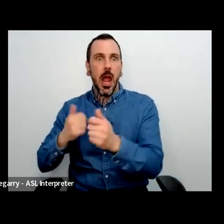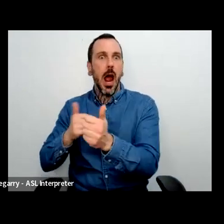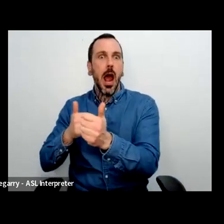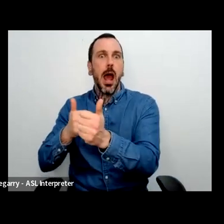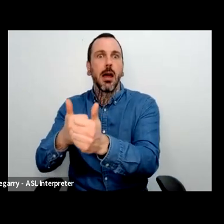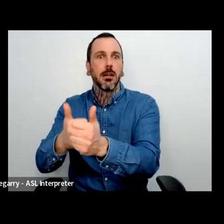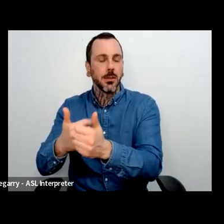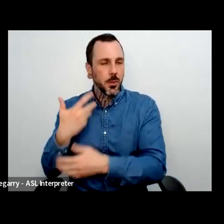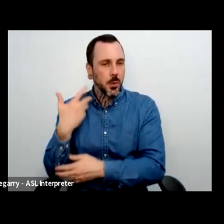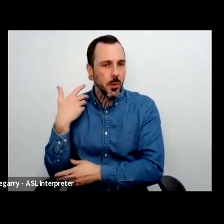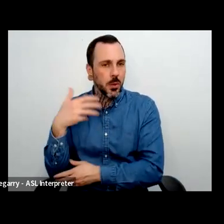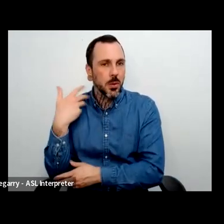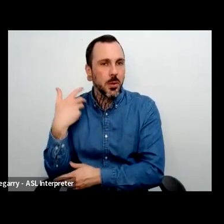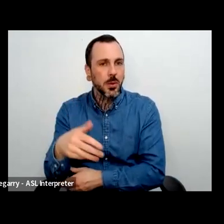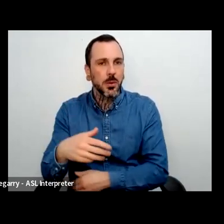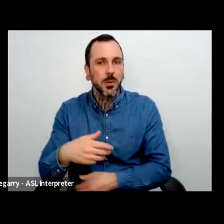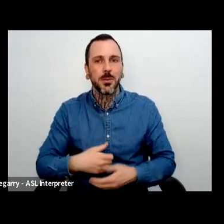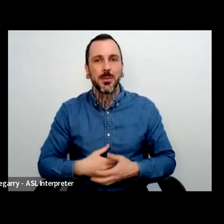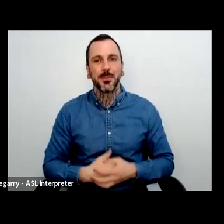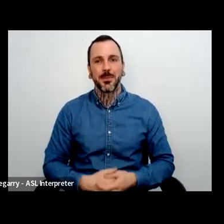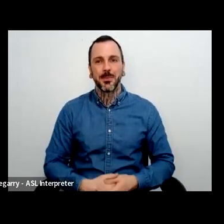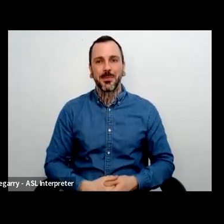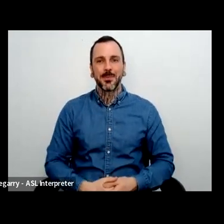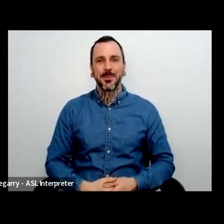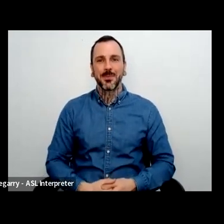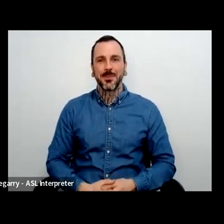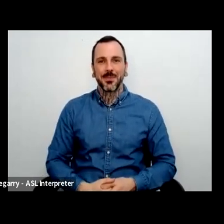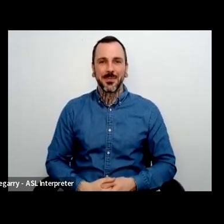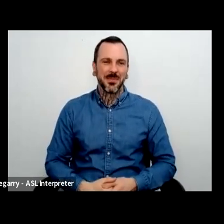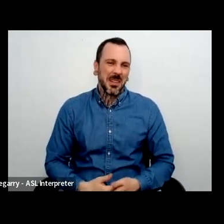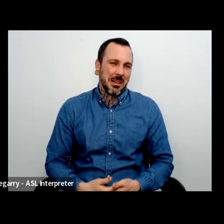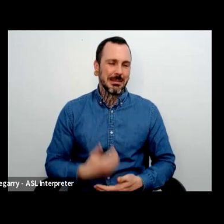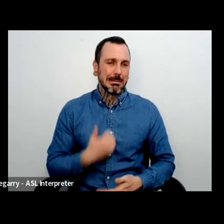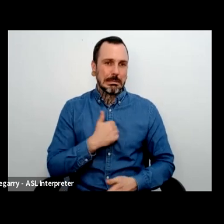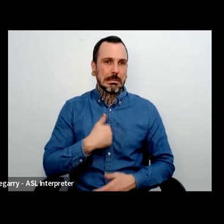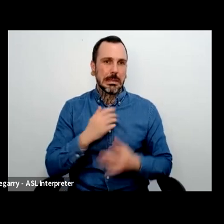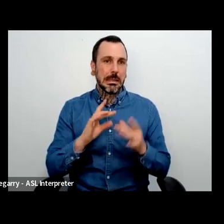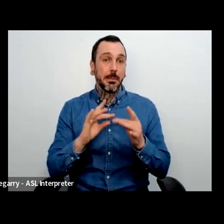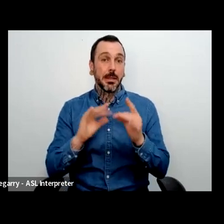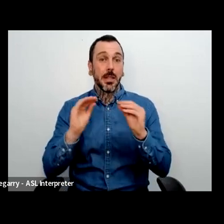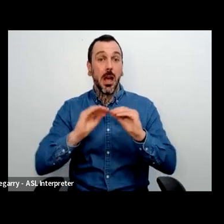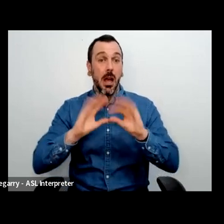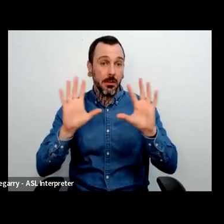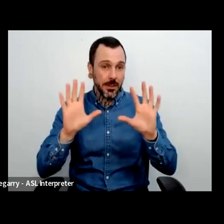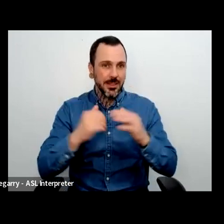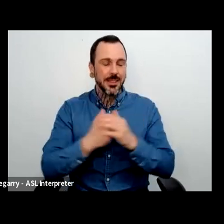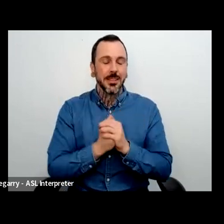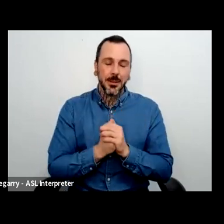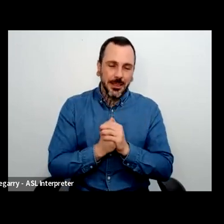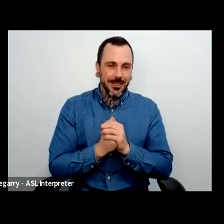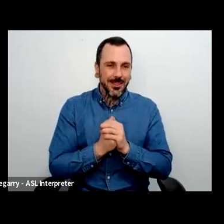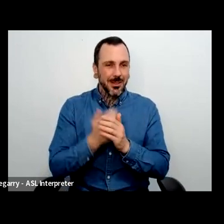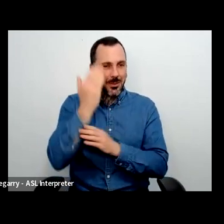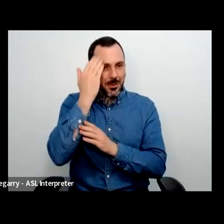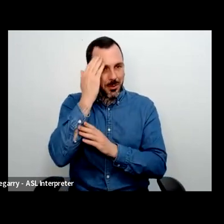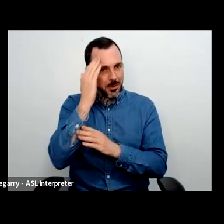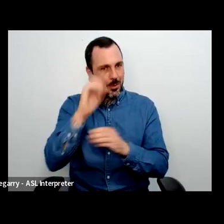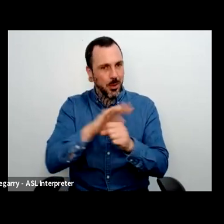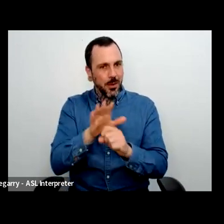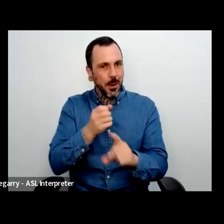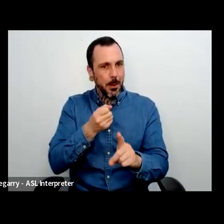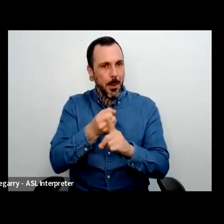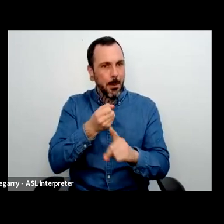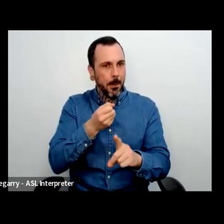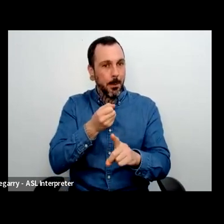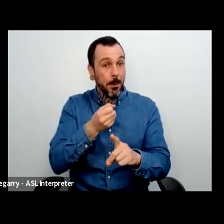as everyone's obviously noted, I'm sorry, I'm stating the obvious, but during the pandemic, people's habits changed. A lot of people staying inside